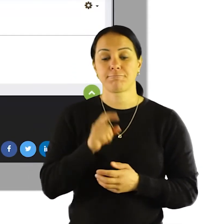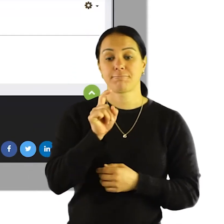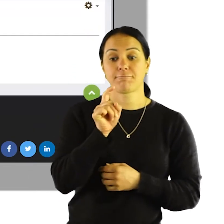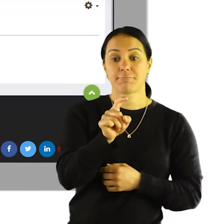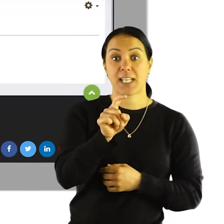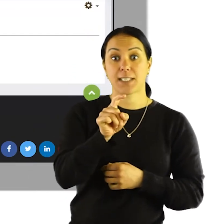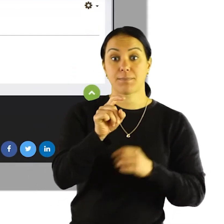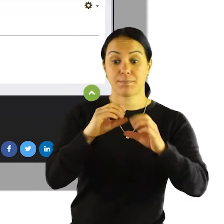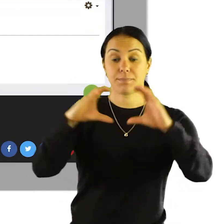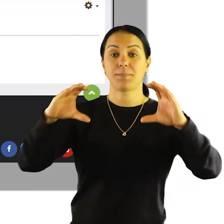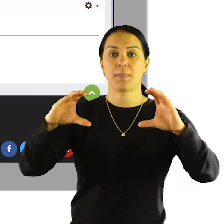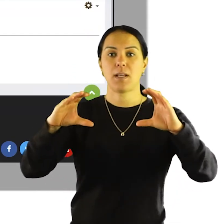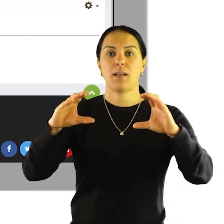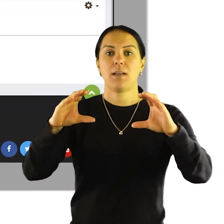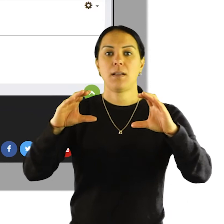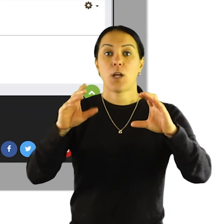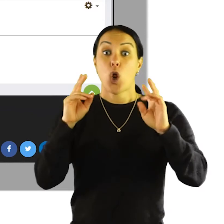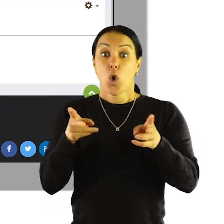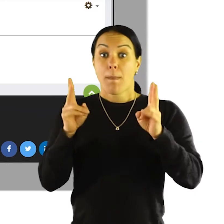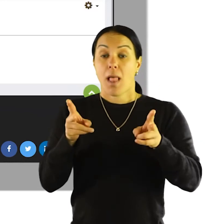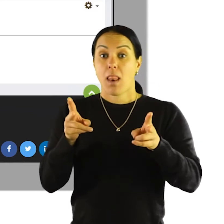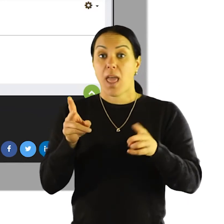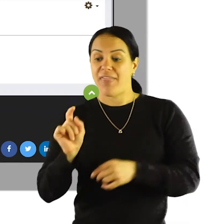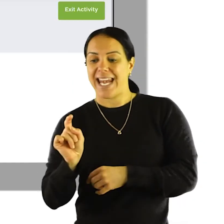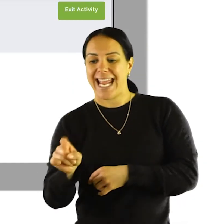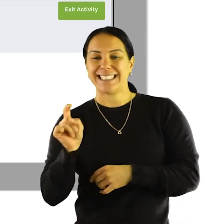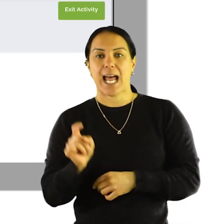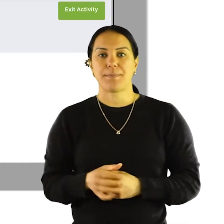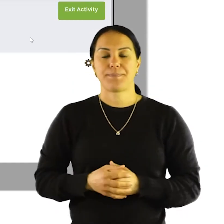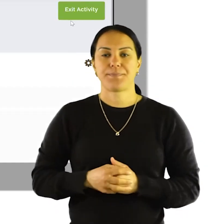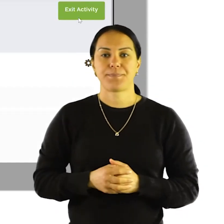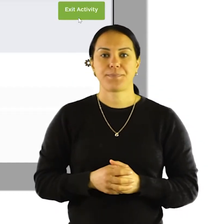When you get in there, just make sure it's on normal and press enter.